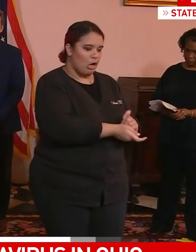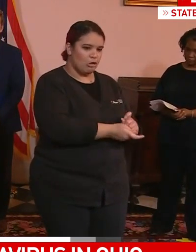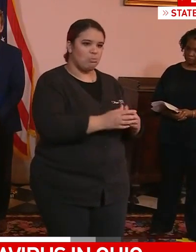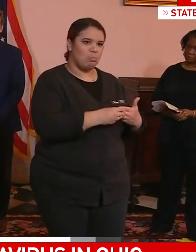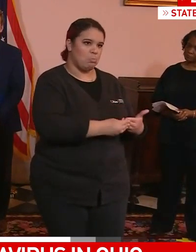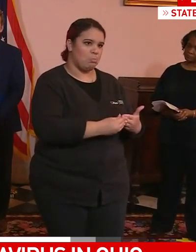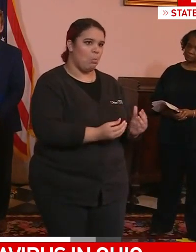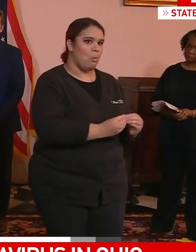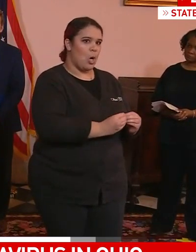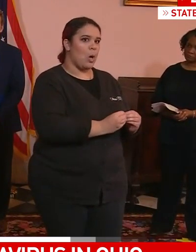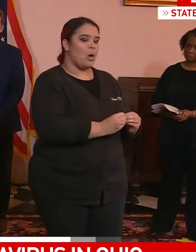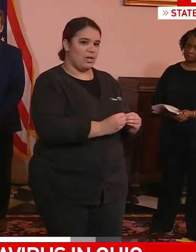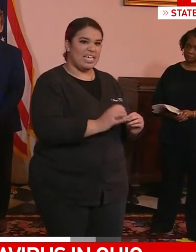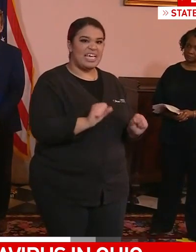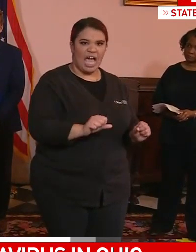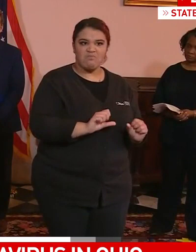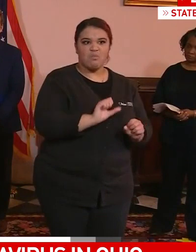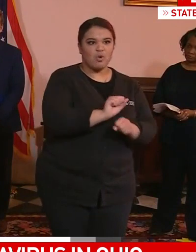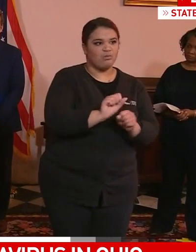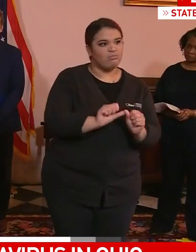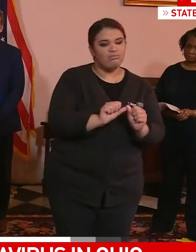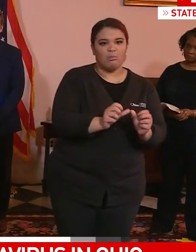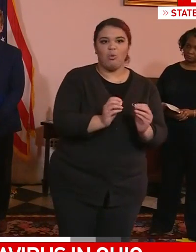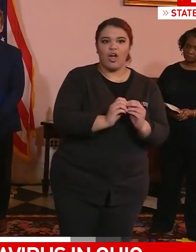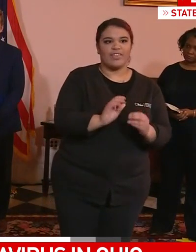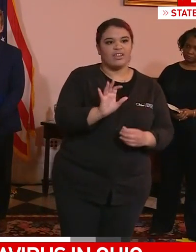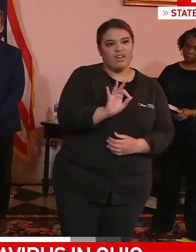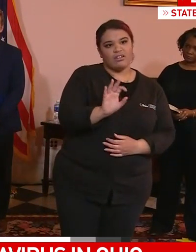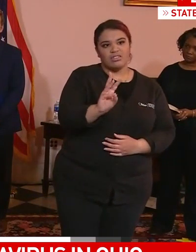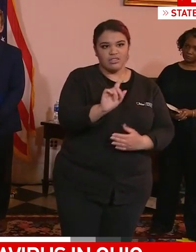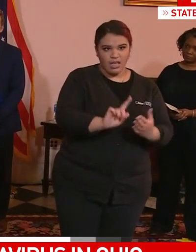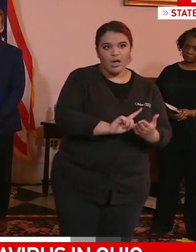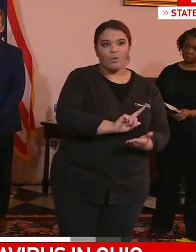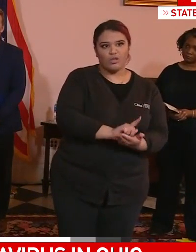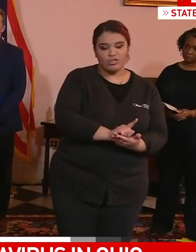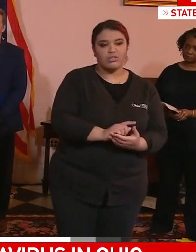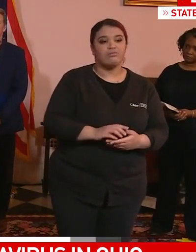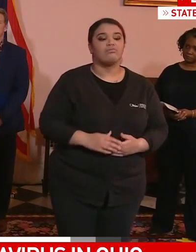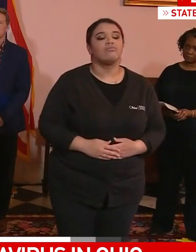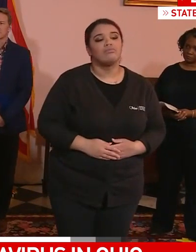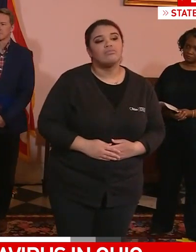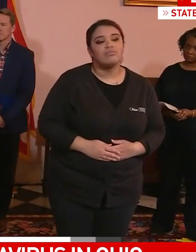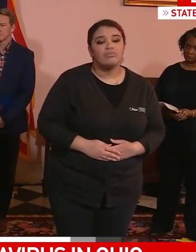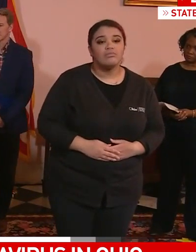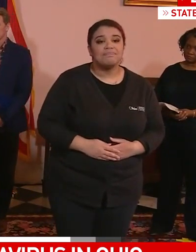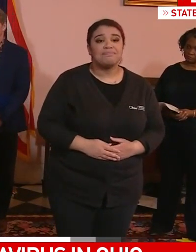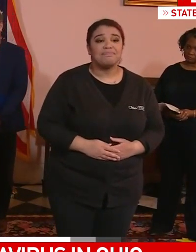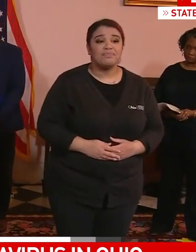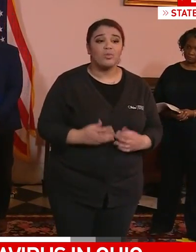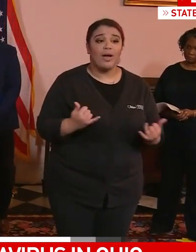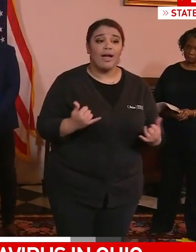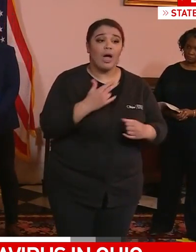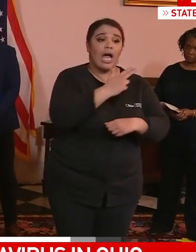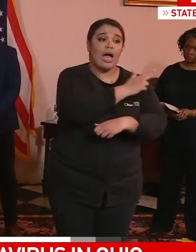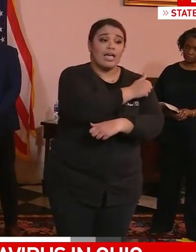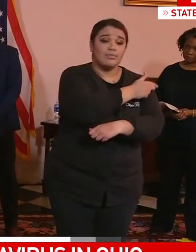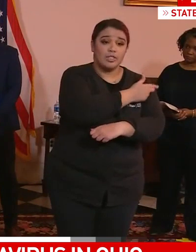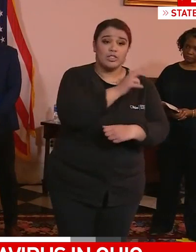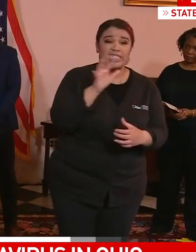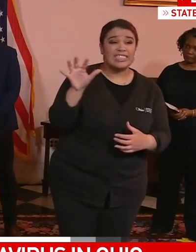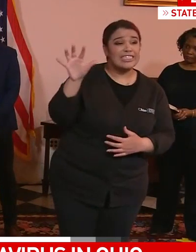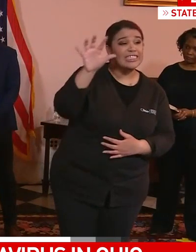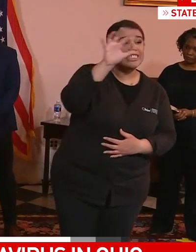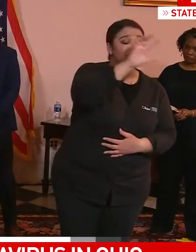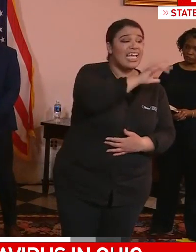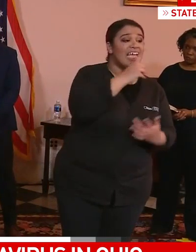hours. If you go to the several hospitals throughout our state today, you will maybe see tents outside the